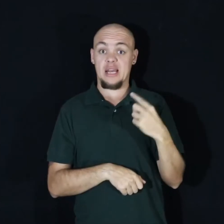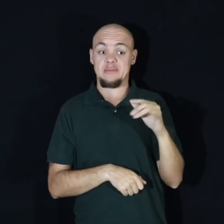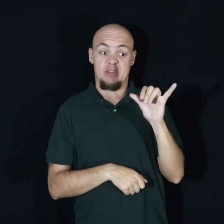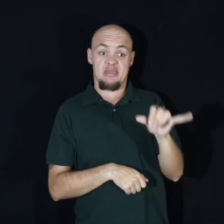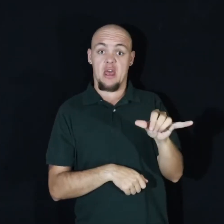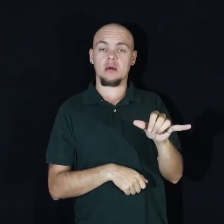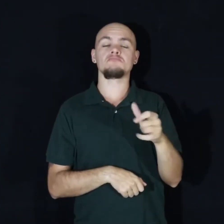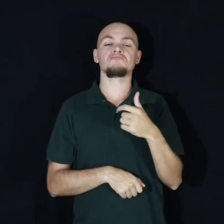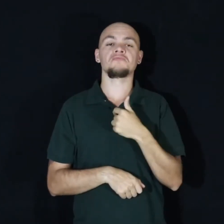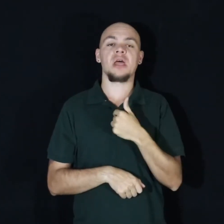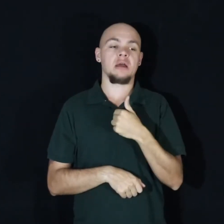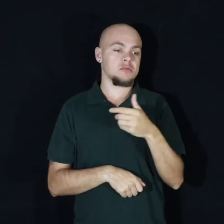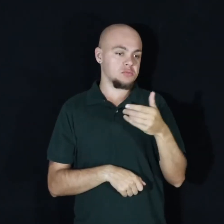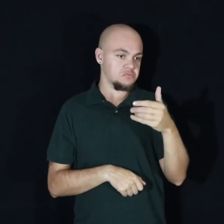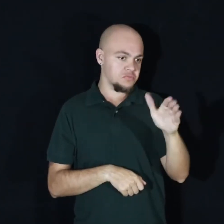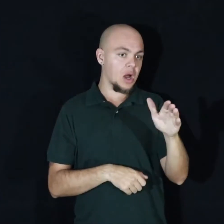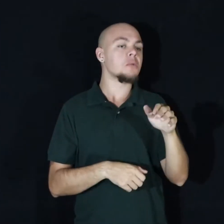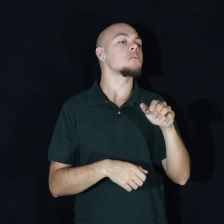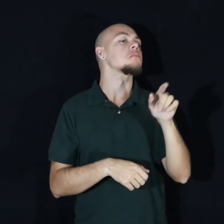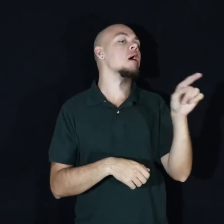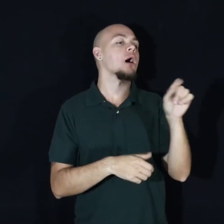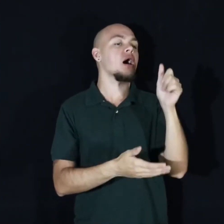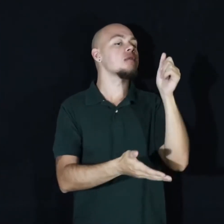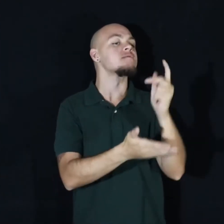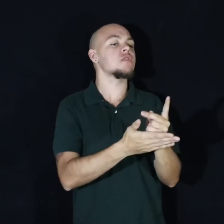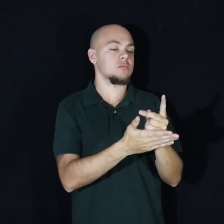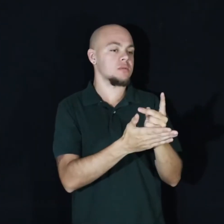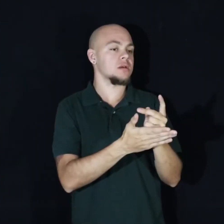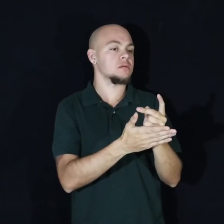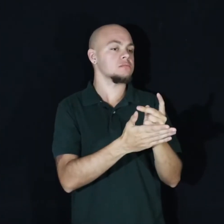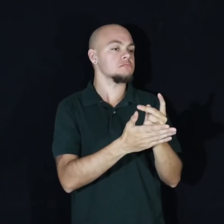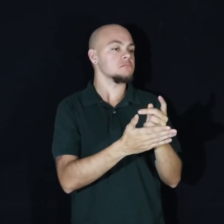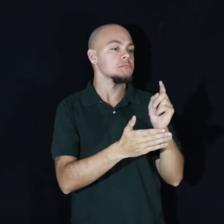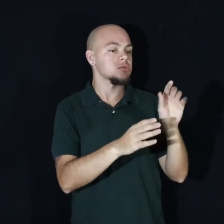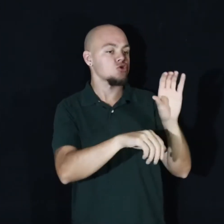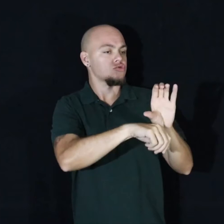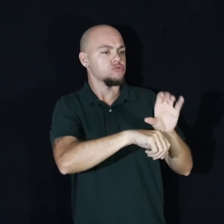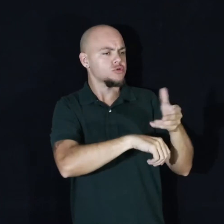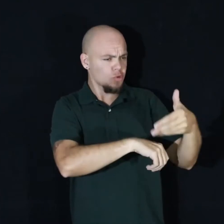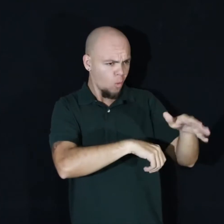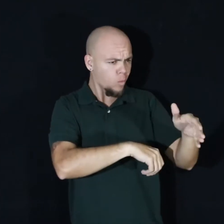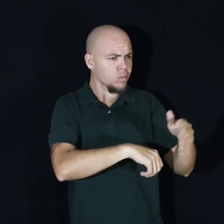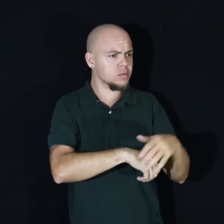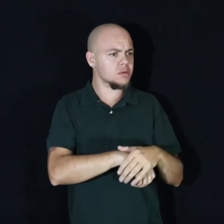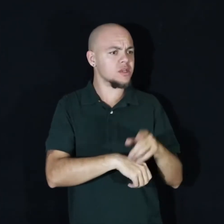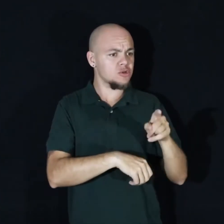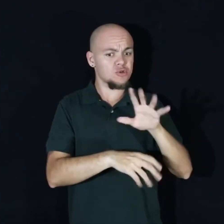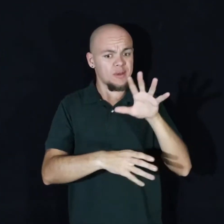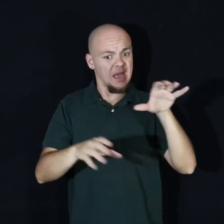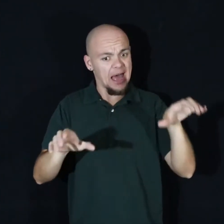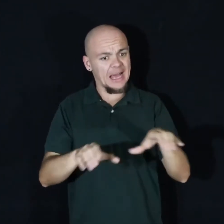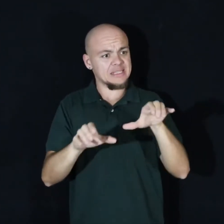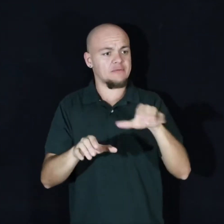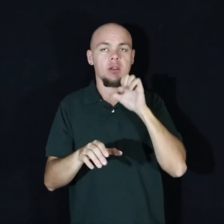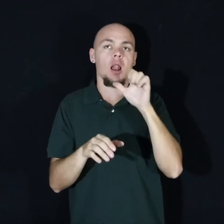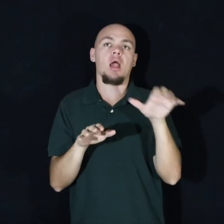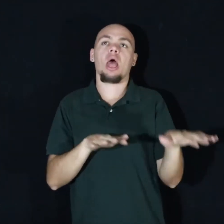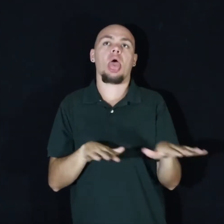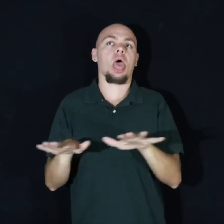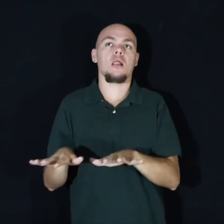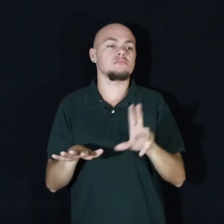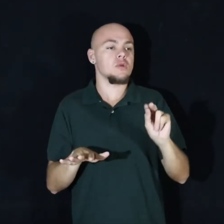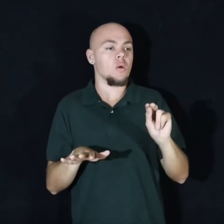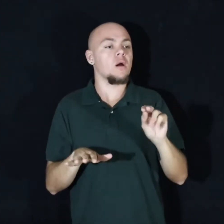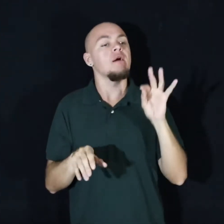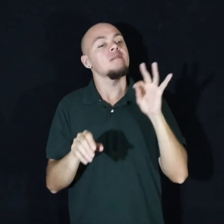same-sex marriage, if they came to me and they asked my advice, I would probably send them to an affirming denomination. I'd say, it's time for you to leave. It's time for you to